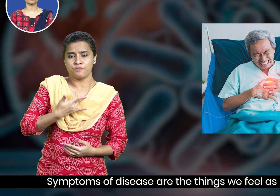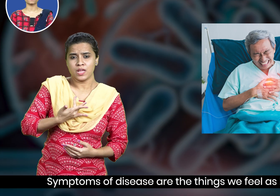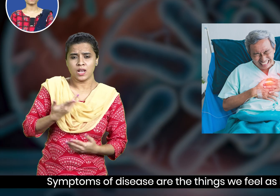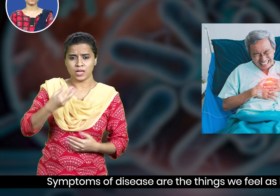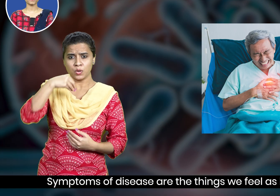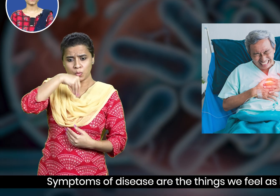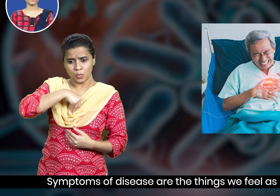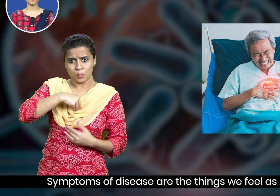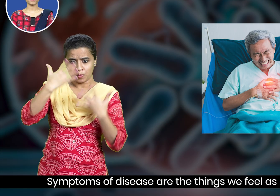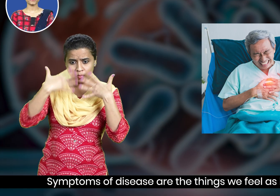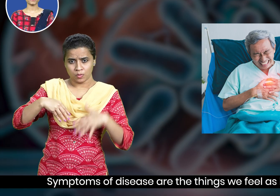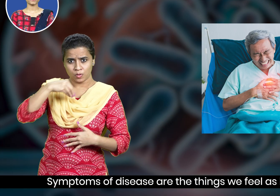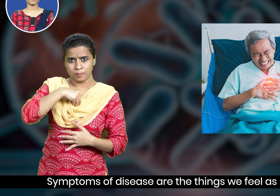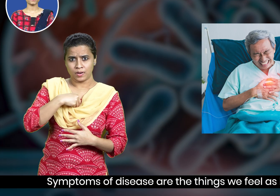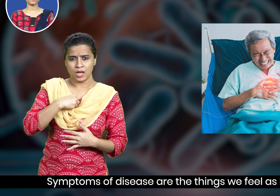wrong.